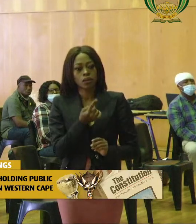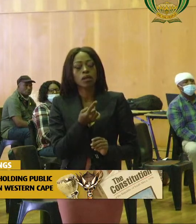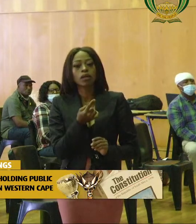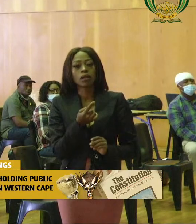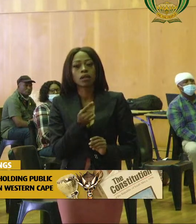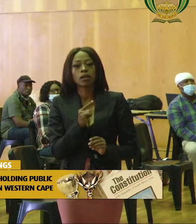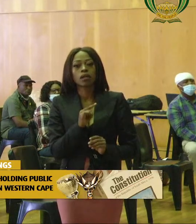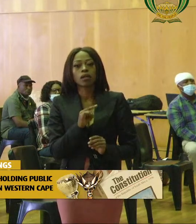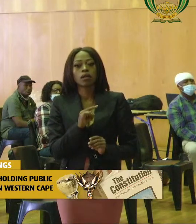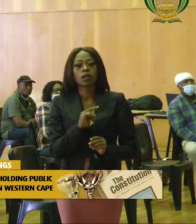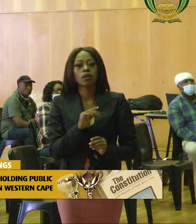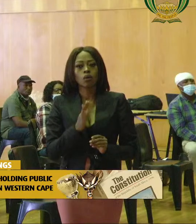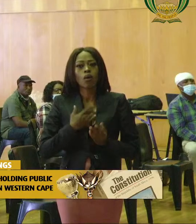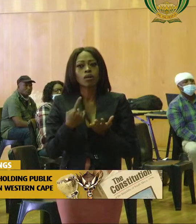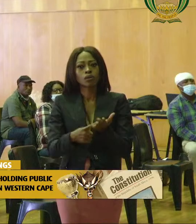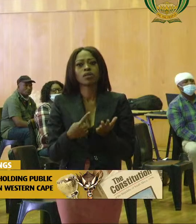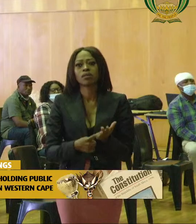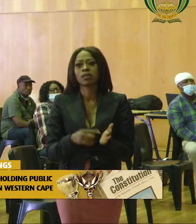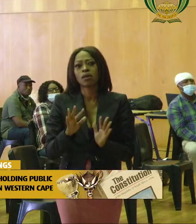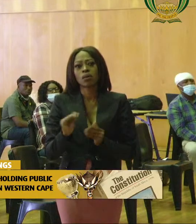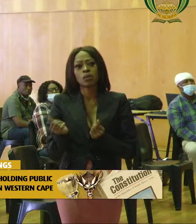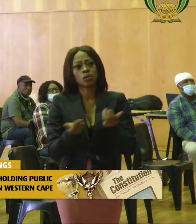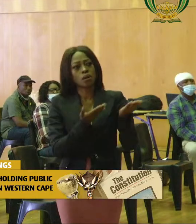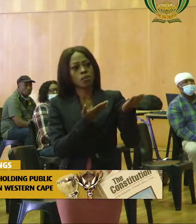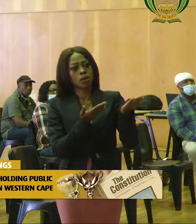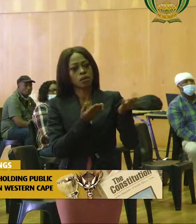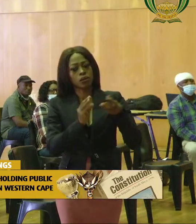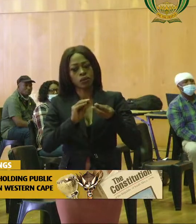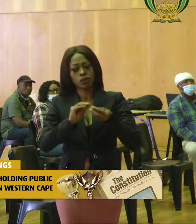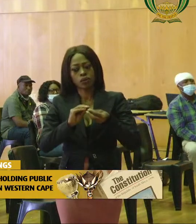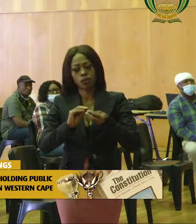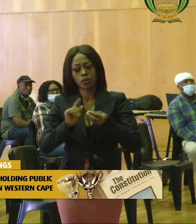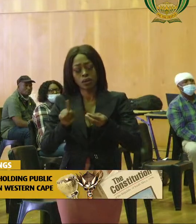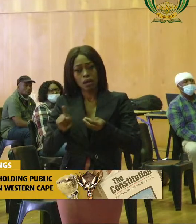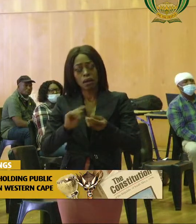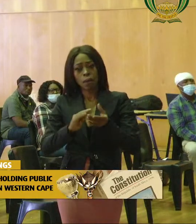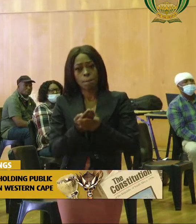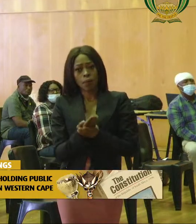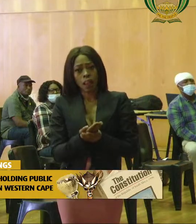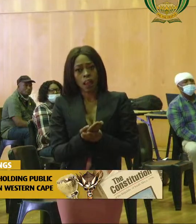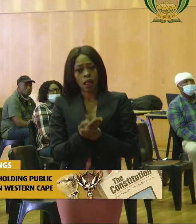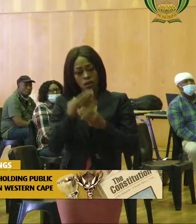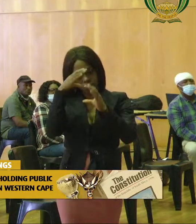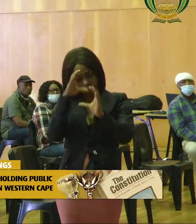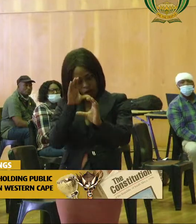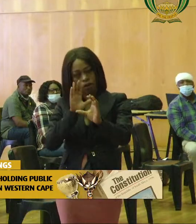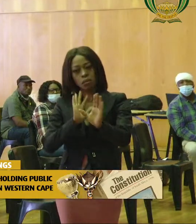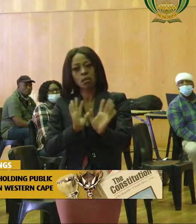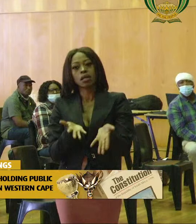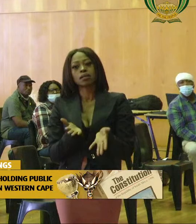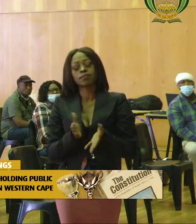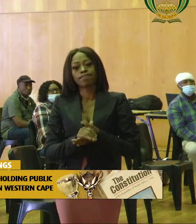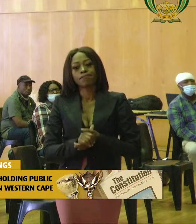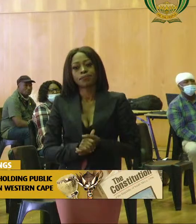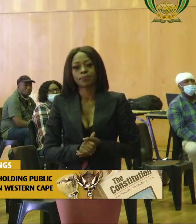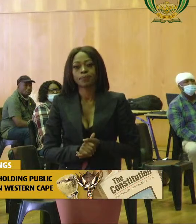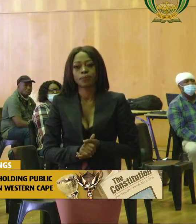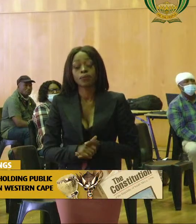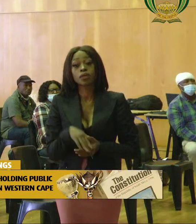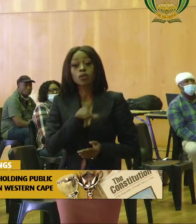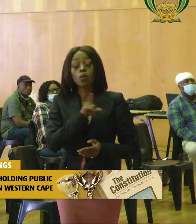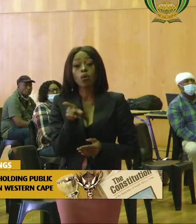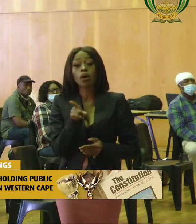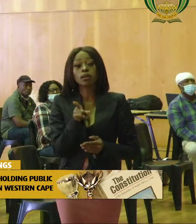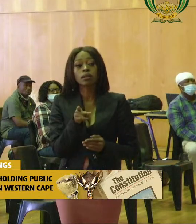to debate, make submission to the amendment bill. Focus on that one because you are